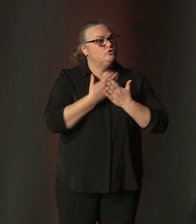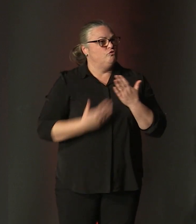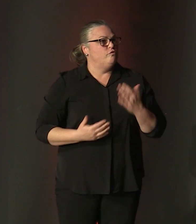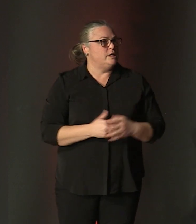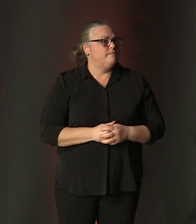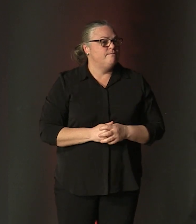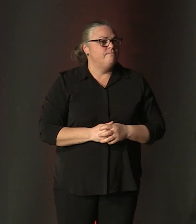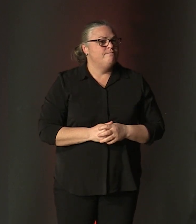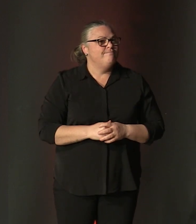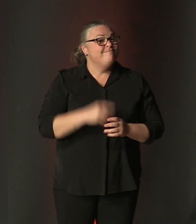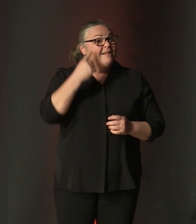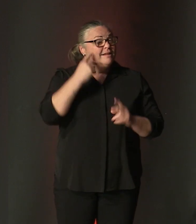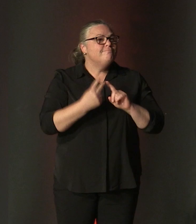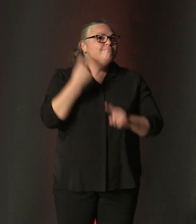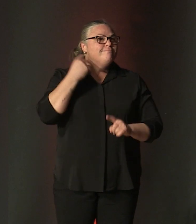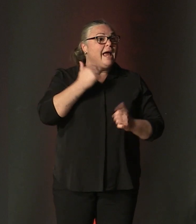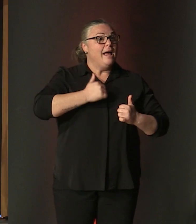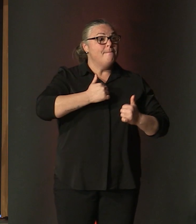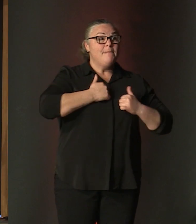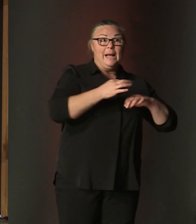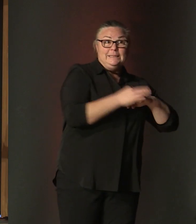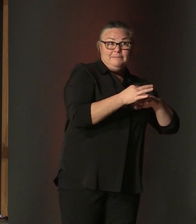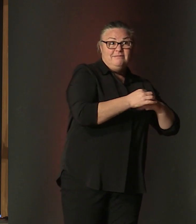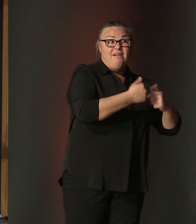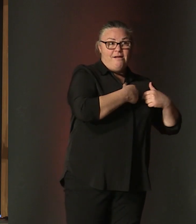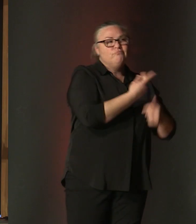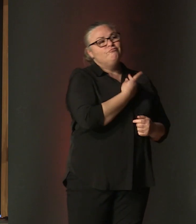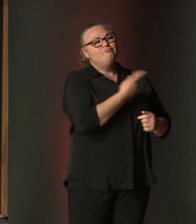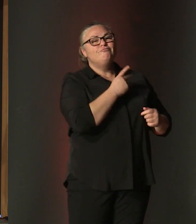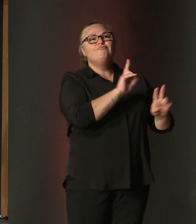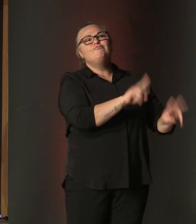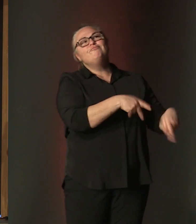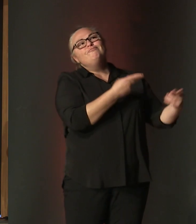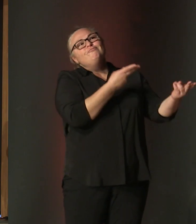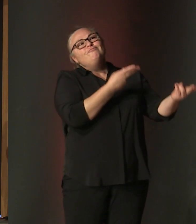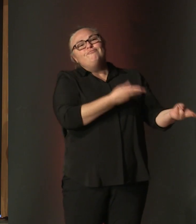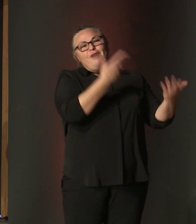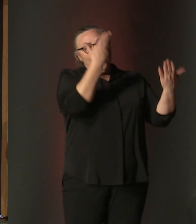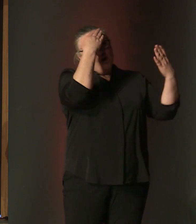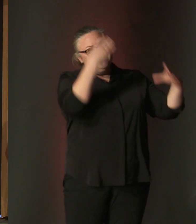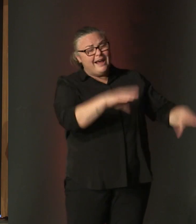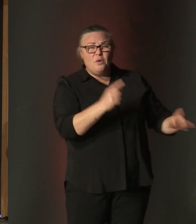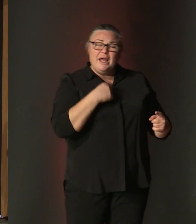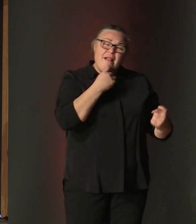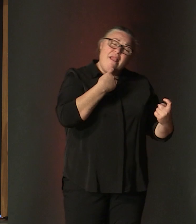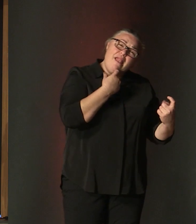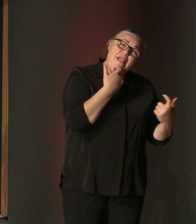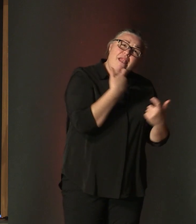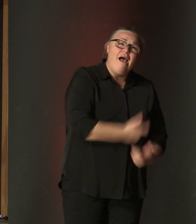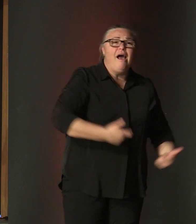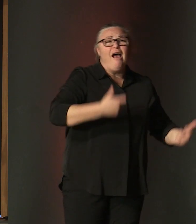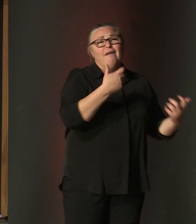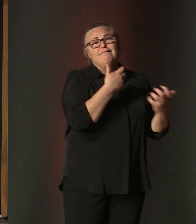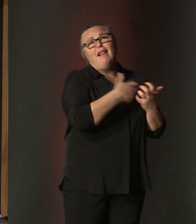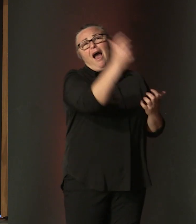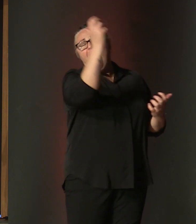I invite you to think back to Rick and I, in our lovely hotel bed, laughing until our